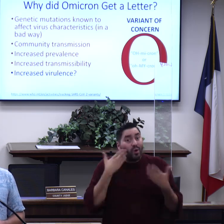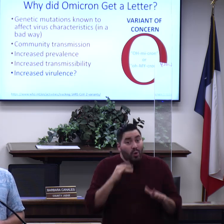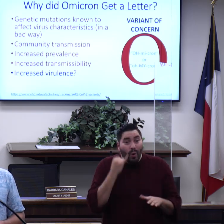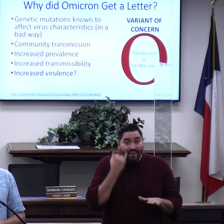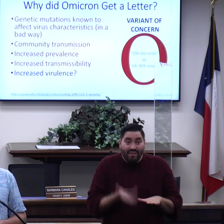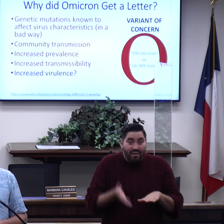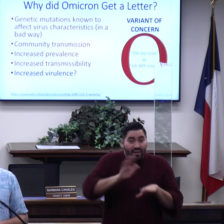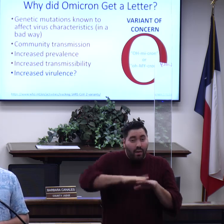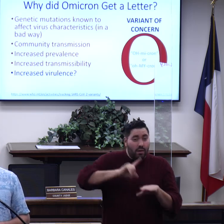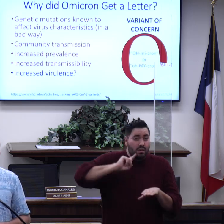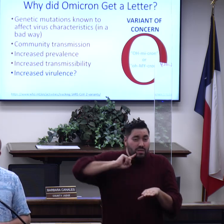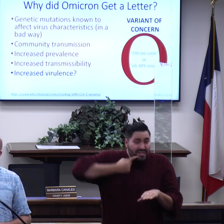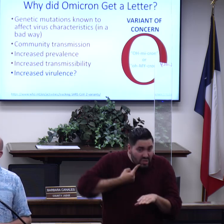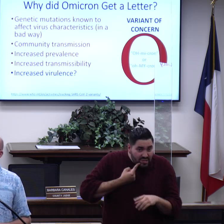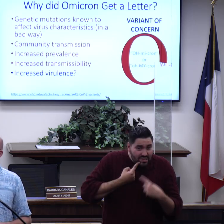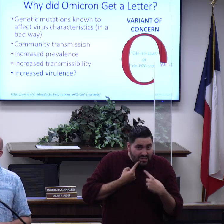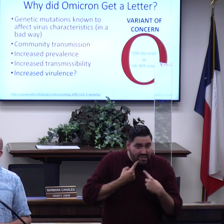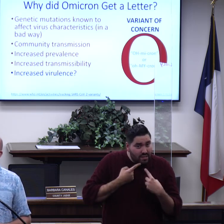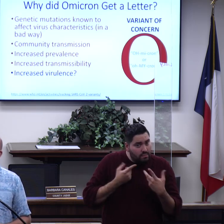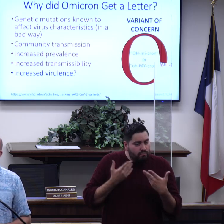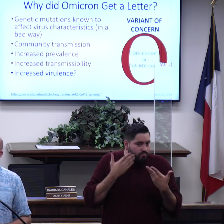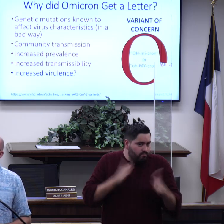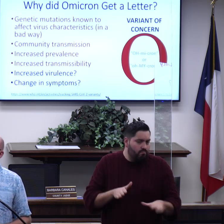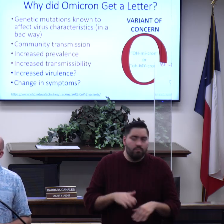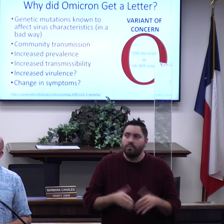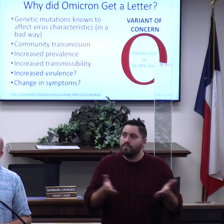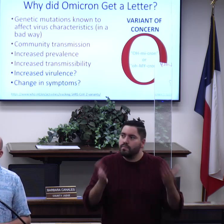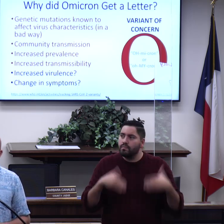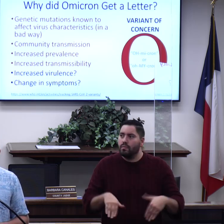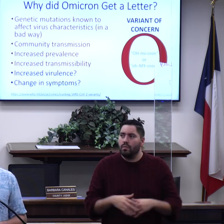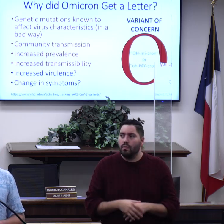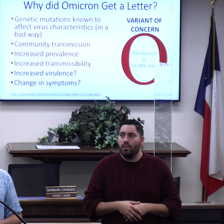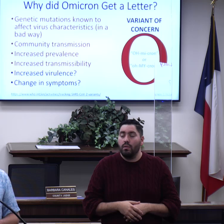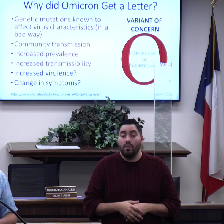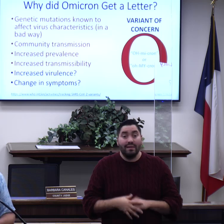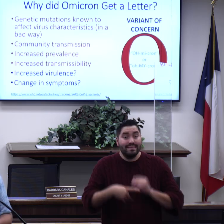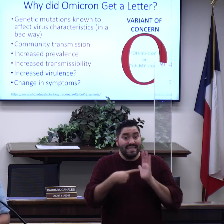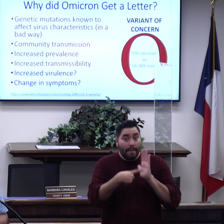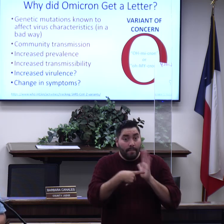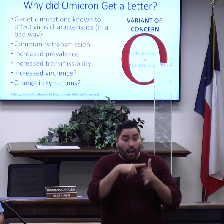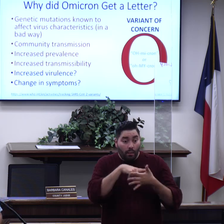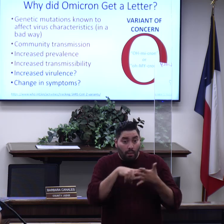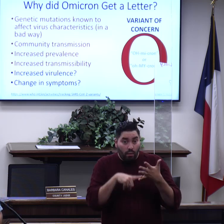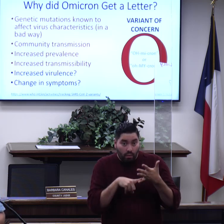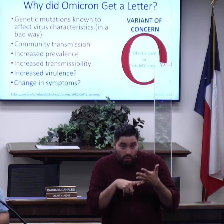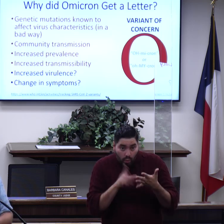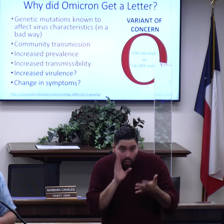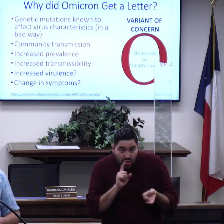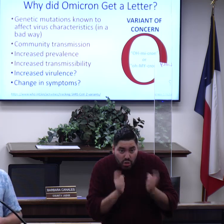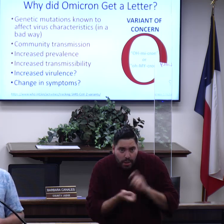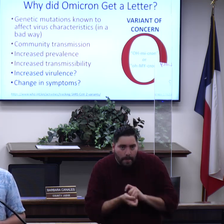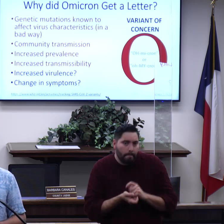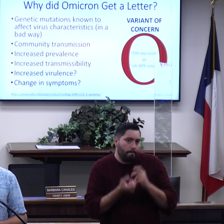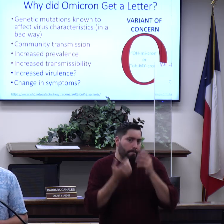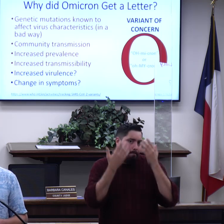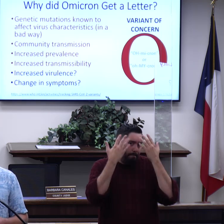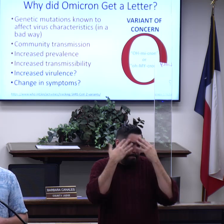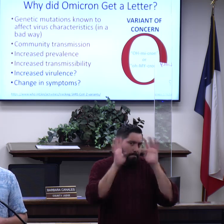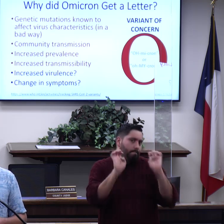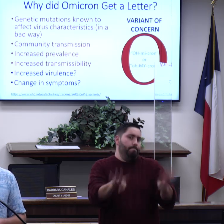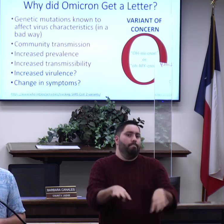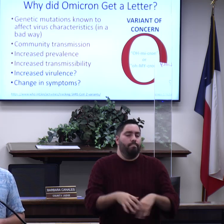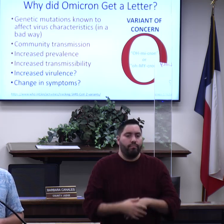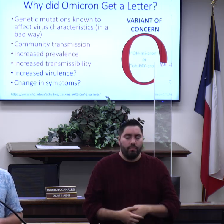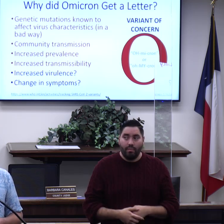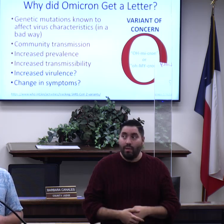there's increased virulence yet. And next. Is there a change in symptoms over other variants? But